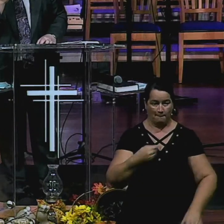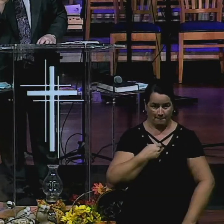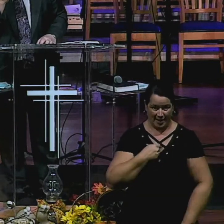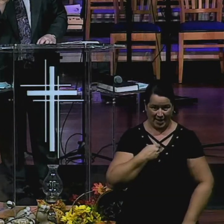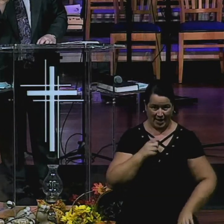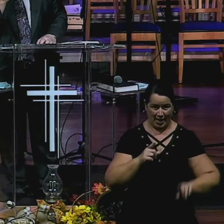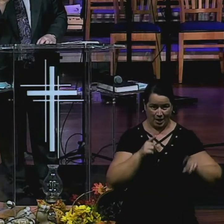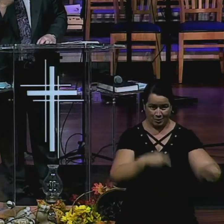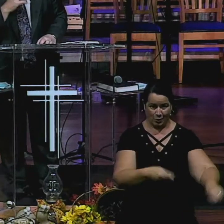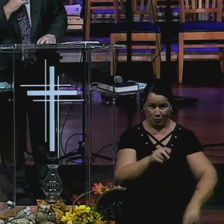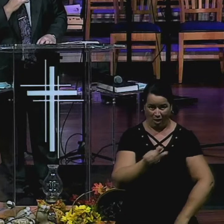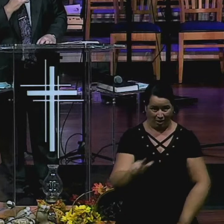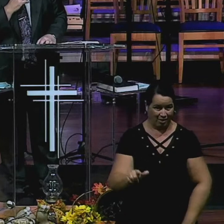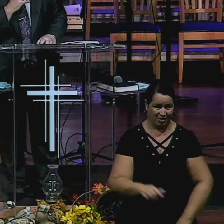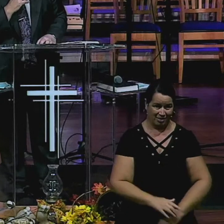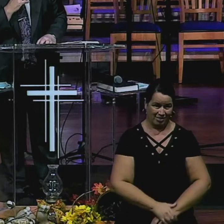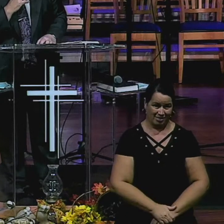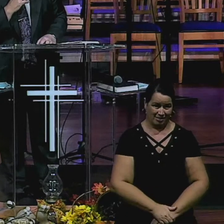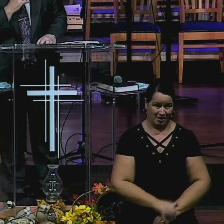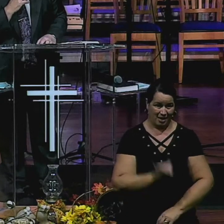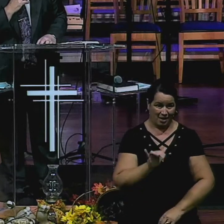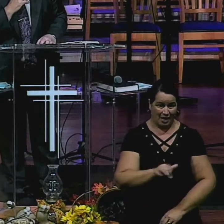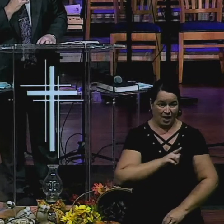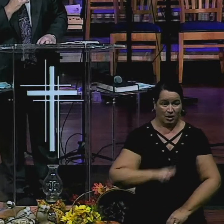word of the Lord.